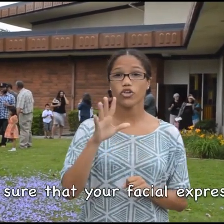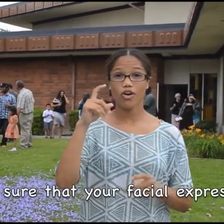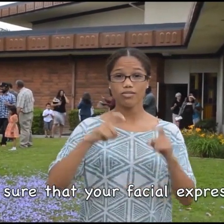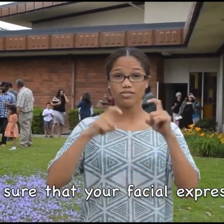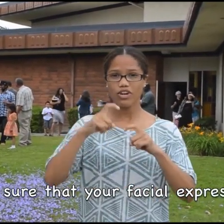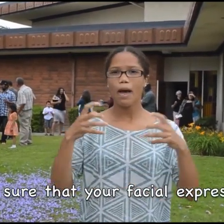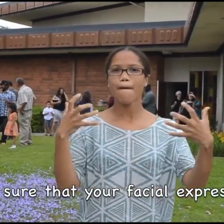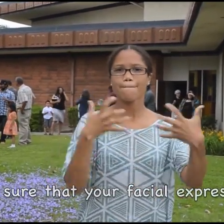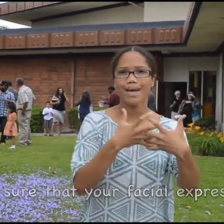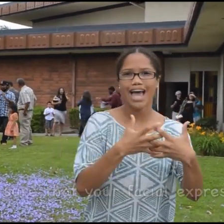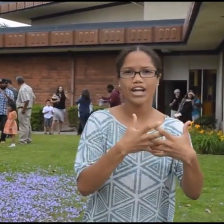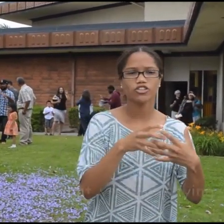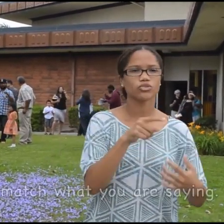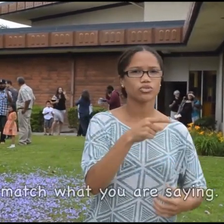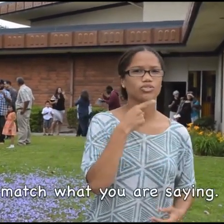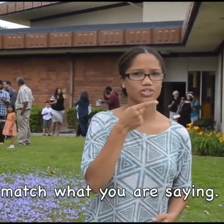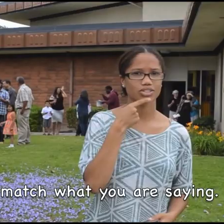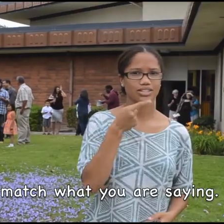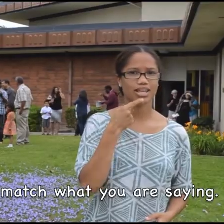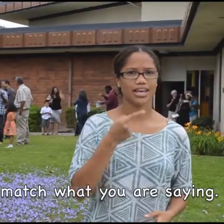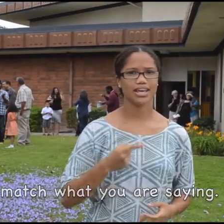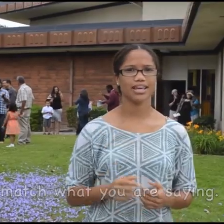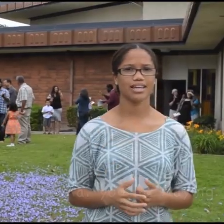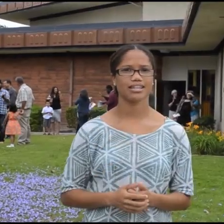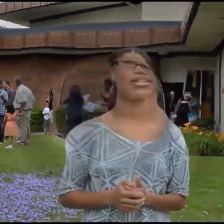Make sure that your facial expressions match what you are saying.